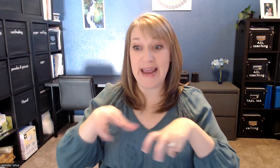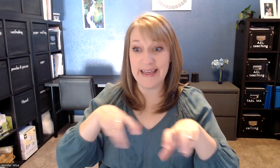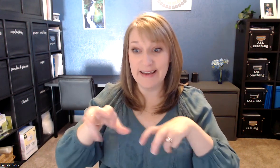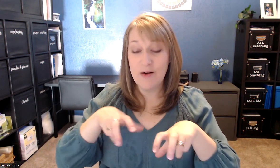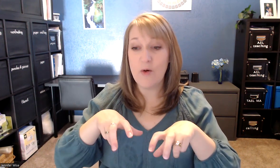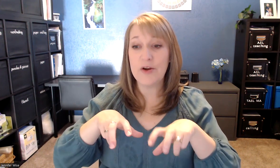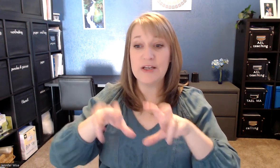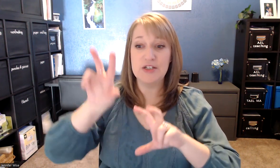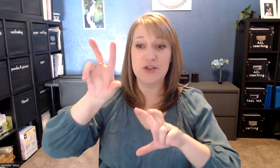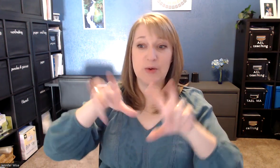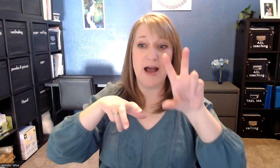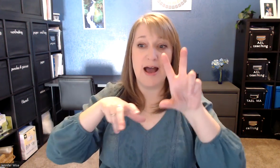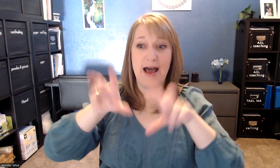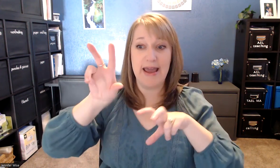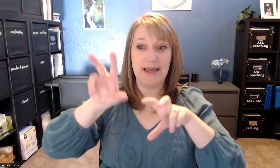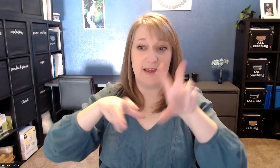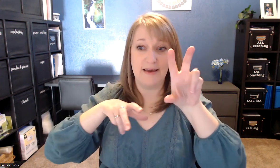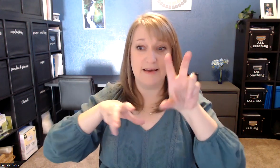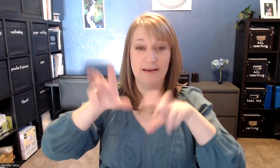hike or you can do hike.